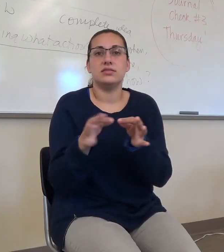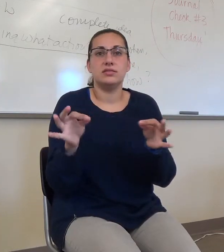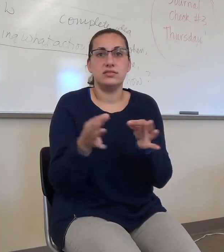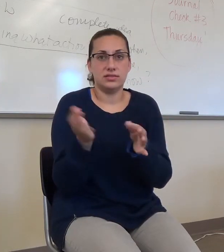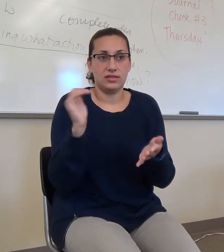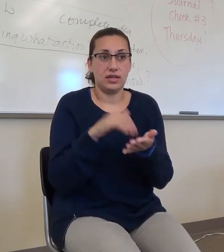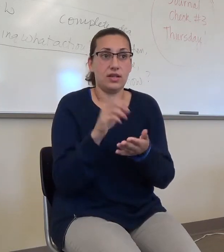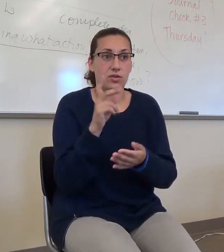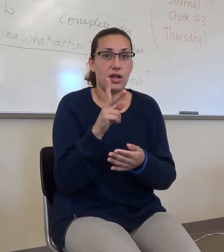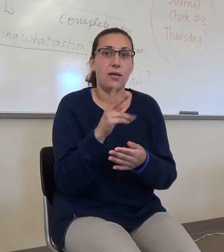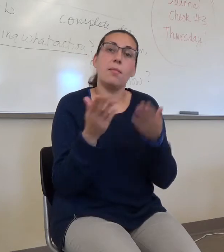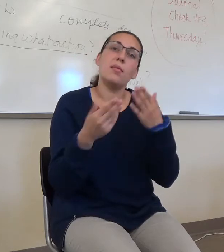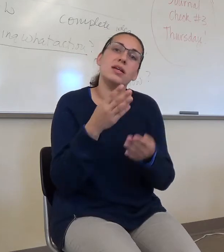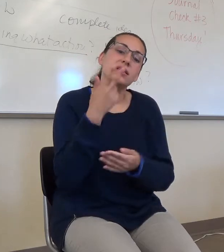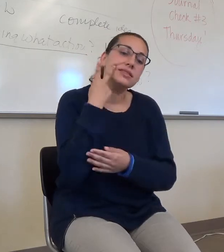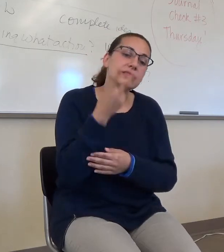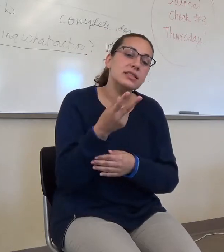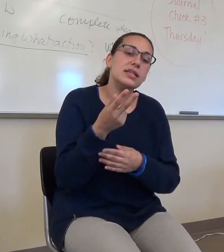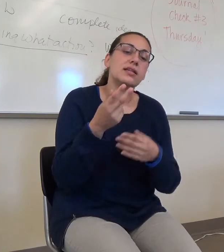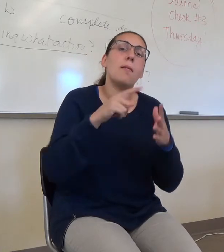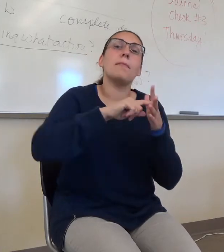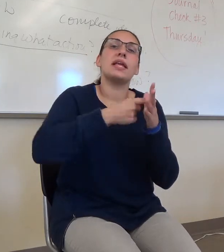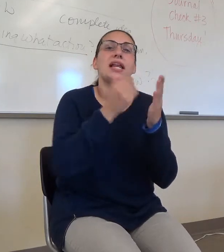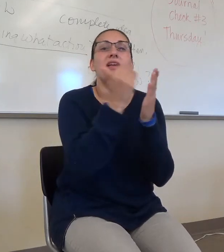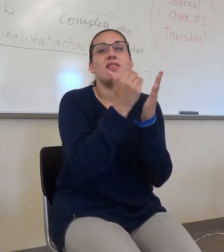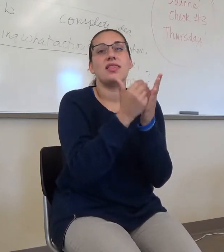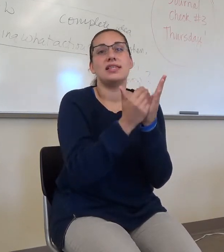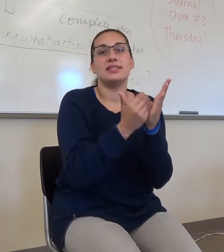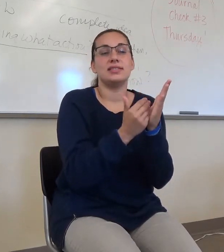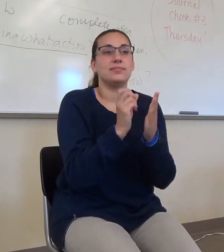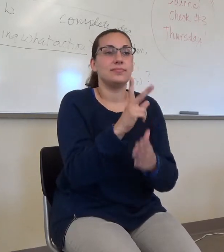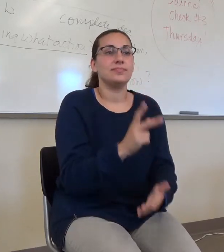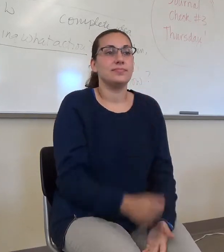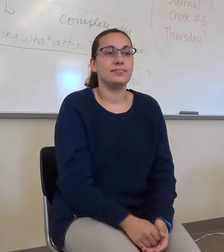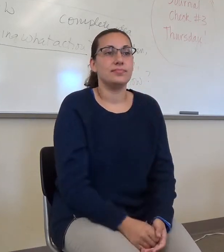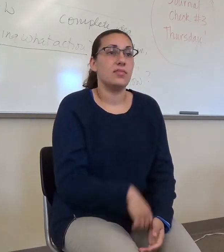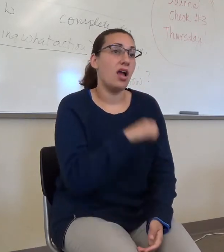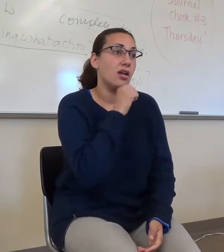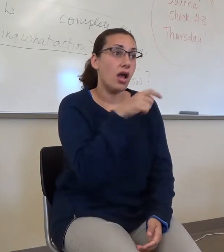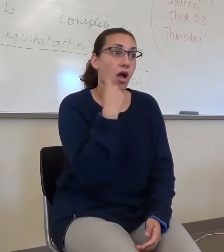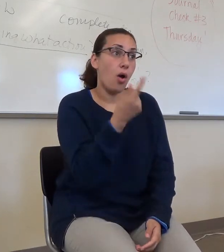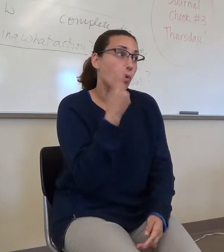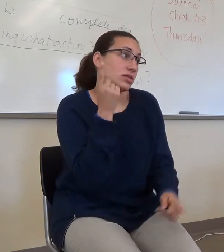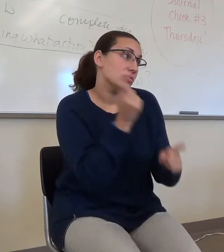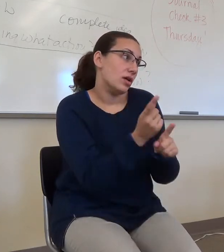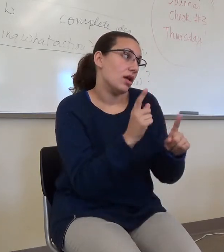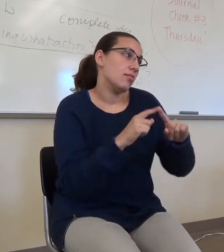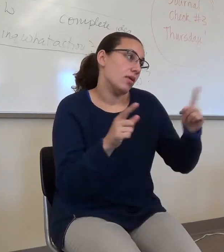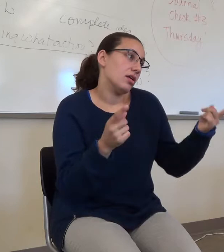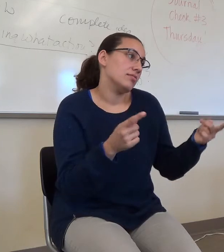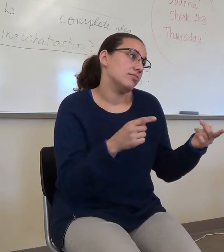list. That, it's not always right, but it's a good place to start looking.